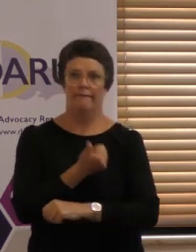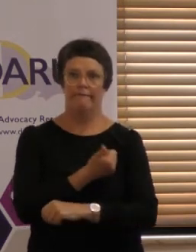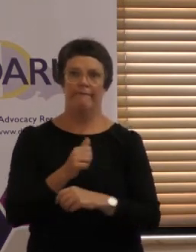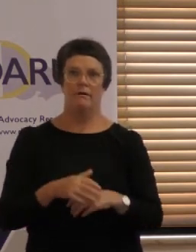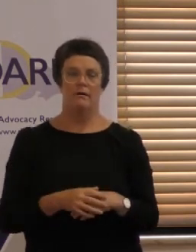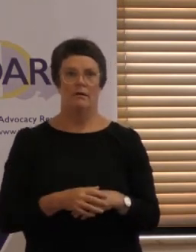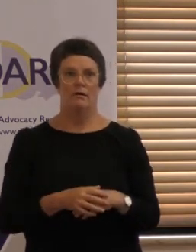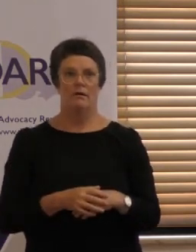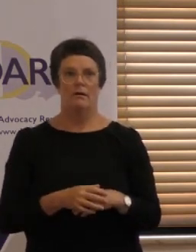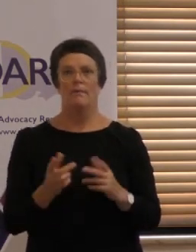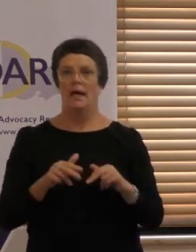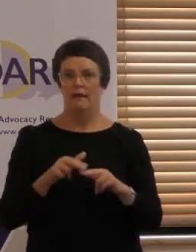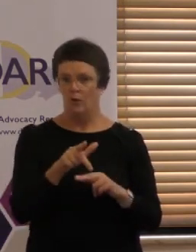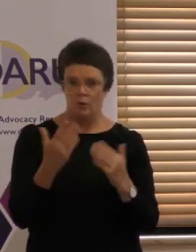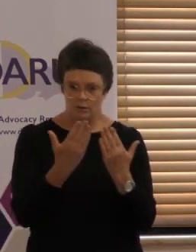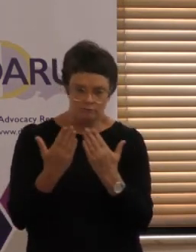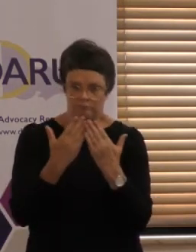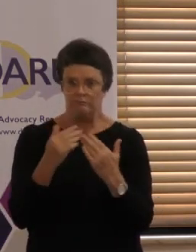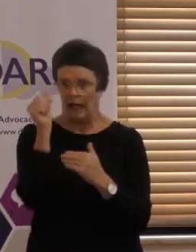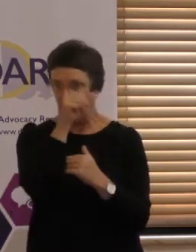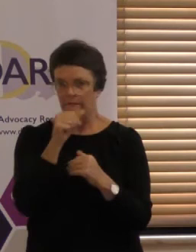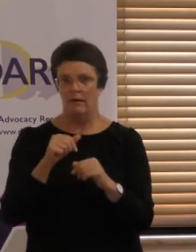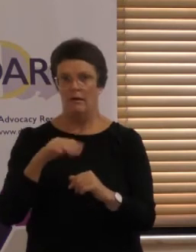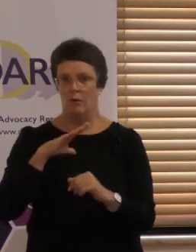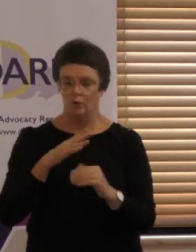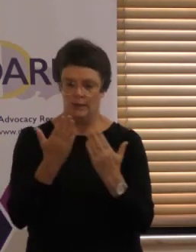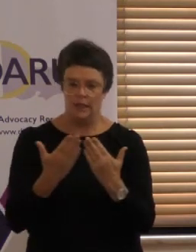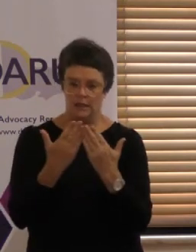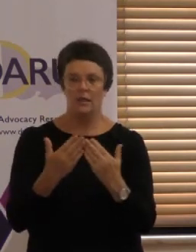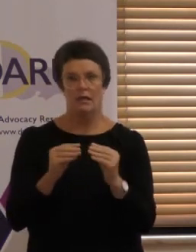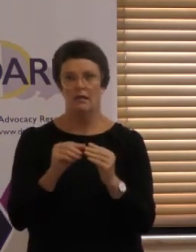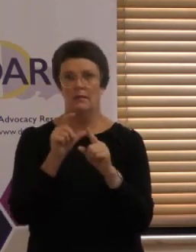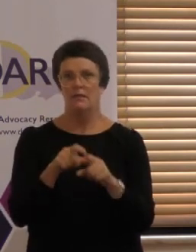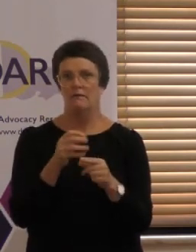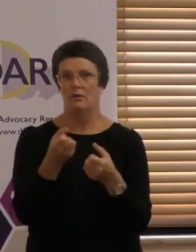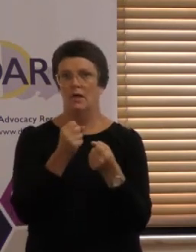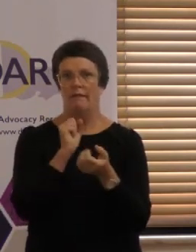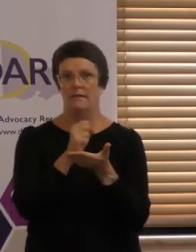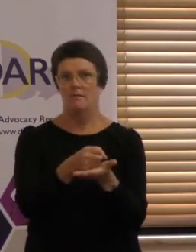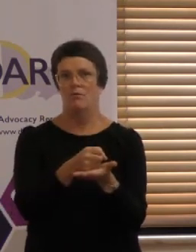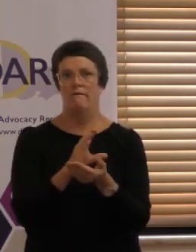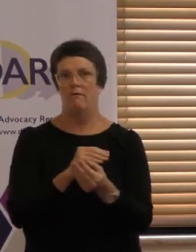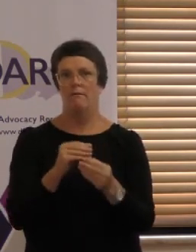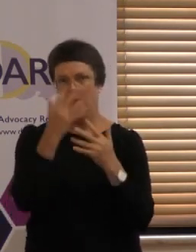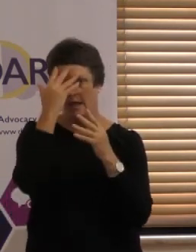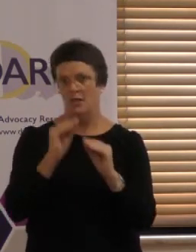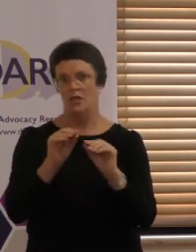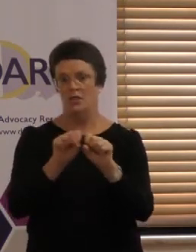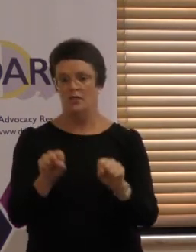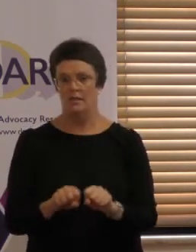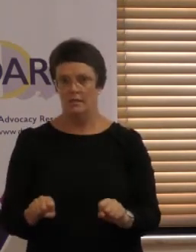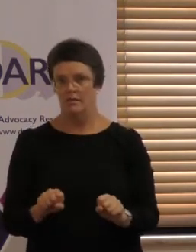if you're on an academic track, it's really difficult to get support from within the education system to help you to get your foot in the